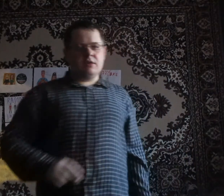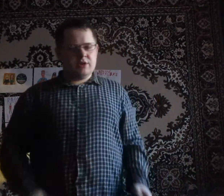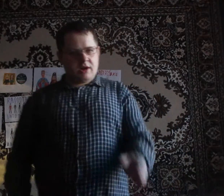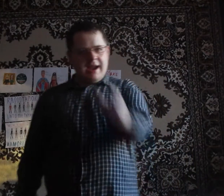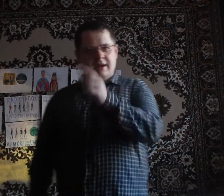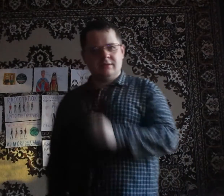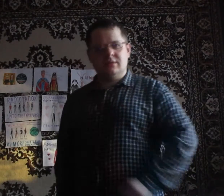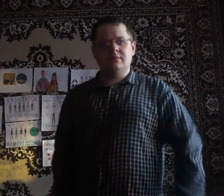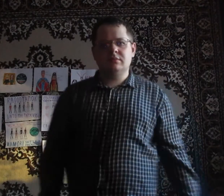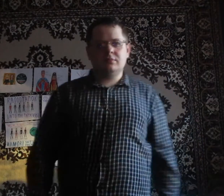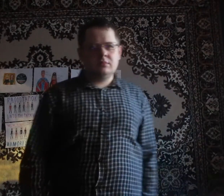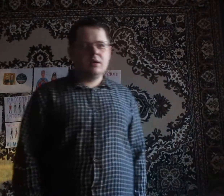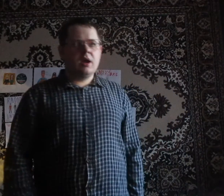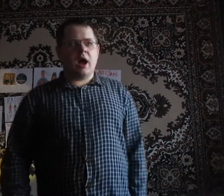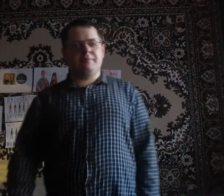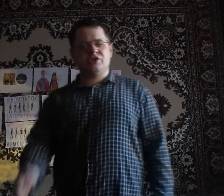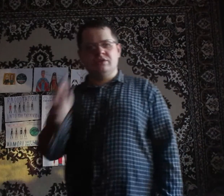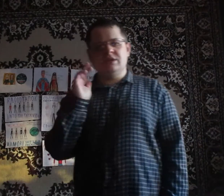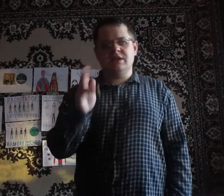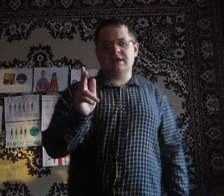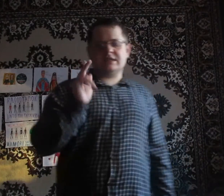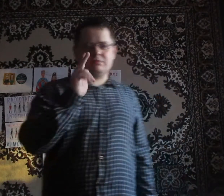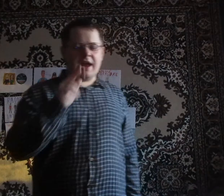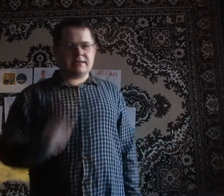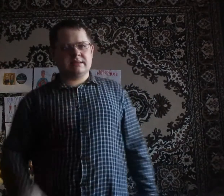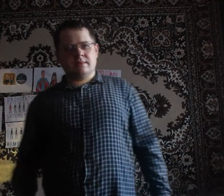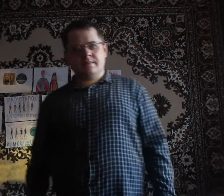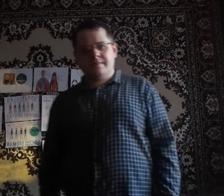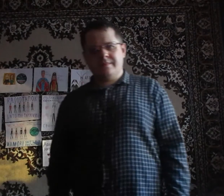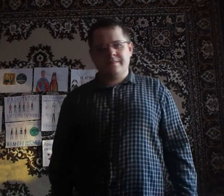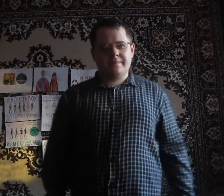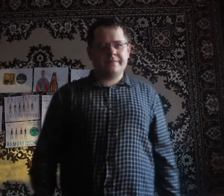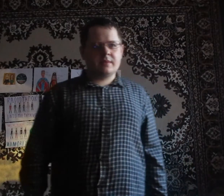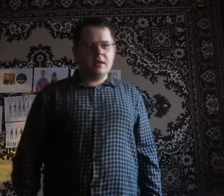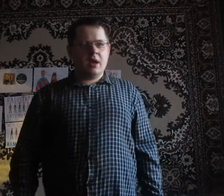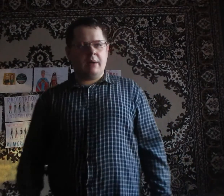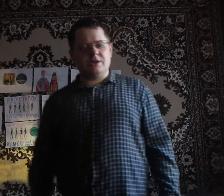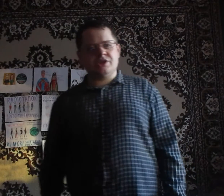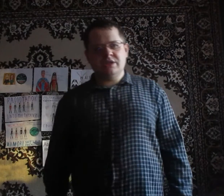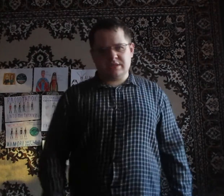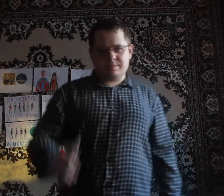your head. I wish niggas fast. I wish niggas